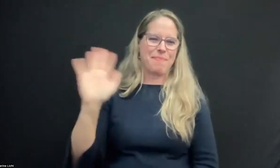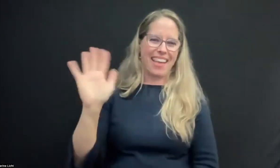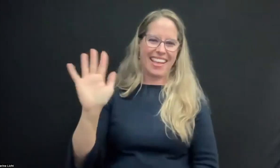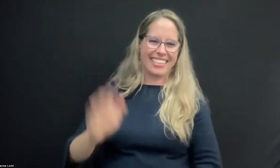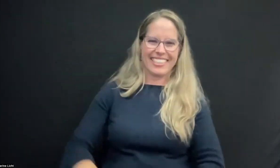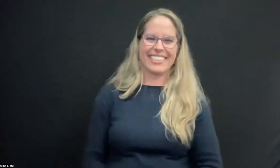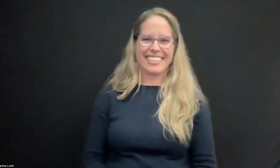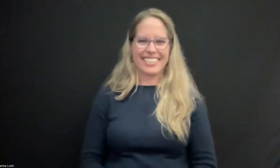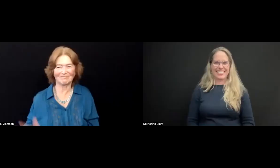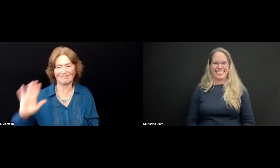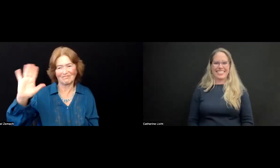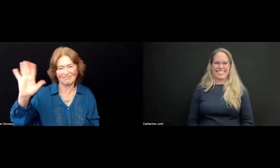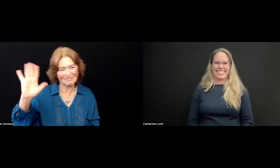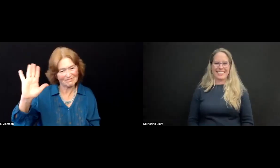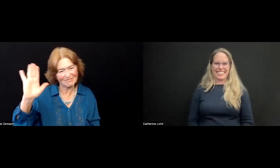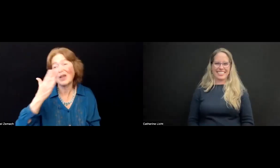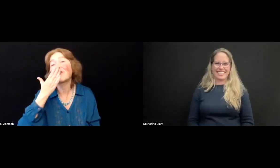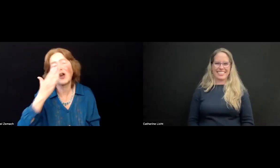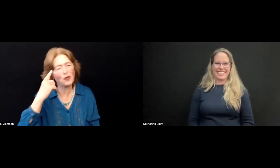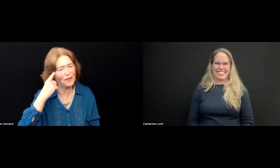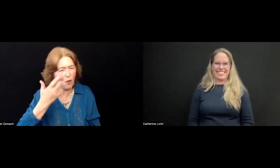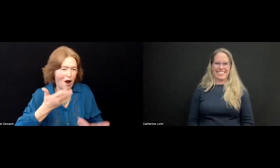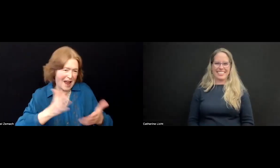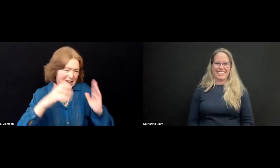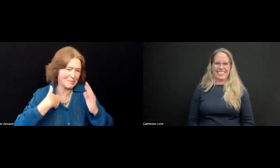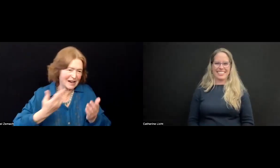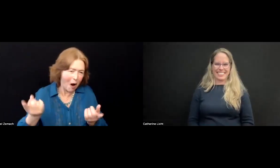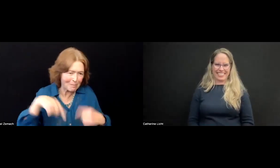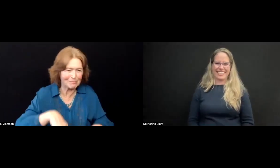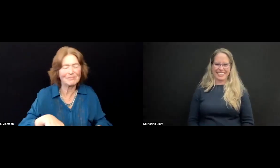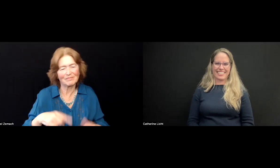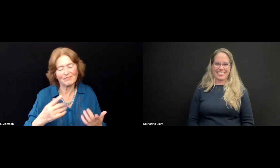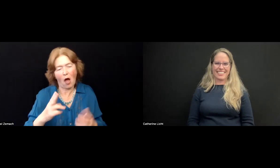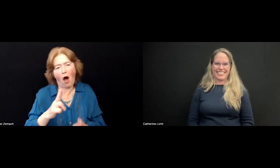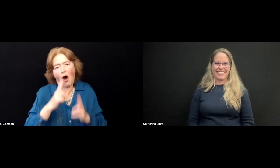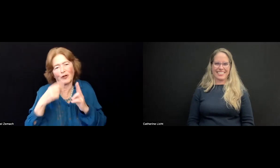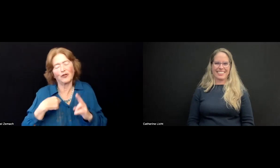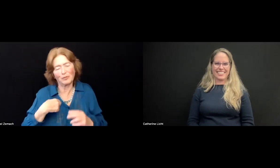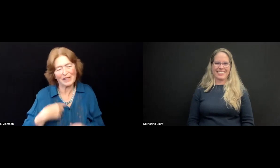Have a great day. Bye. Rachel says bye. Thank you for letting me come. It was an honor.